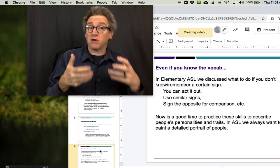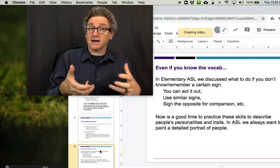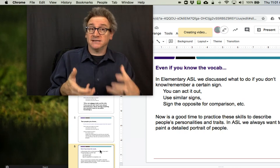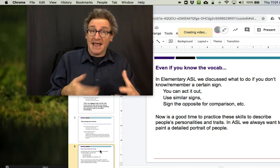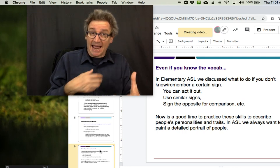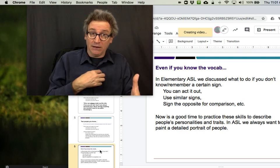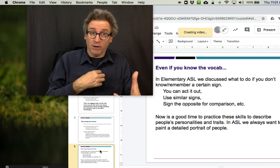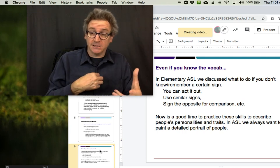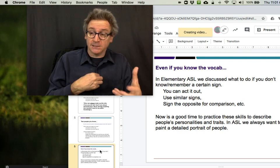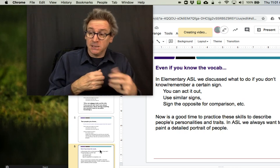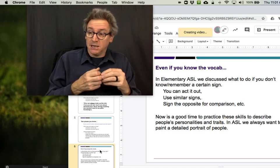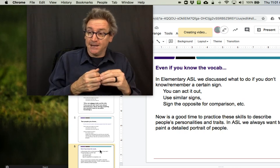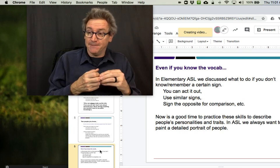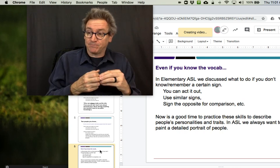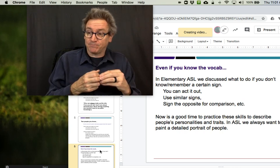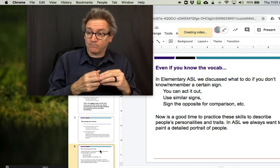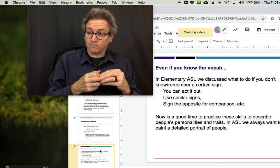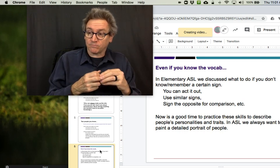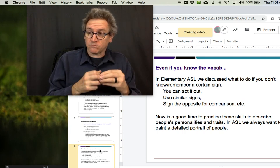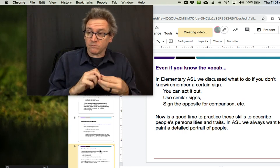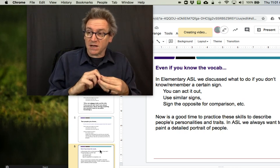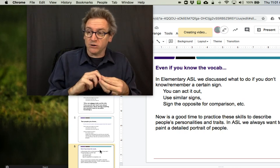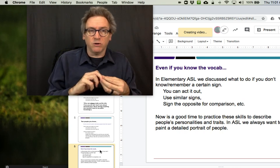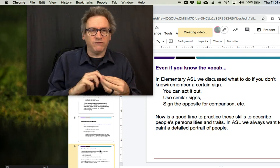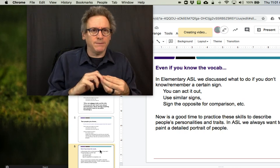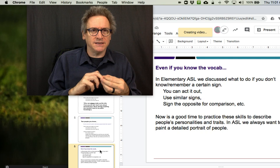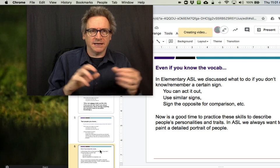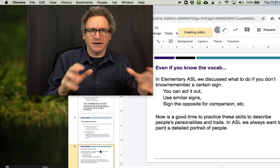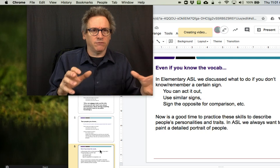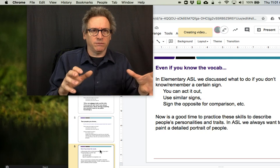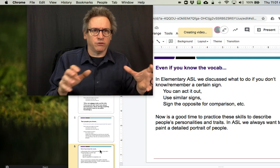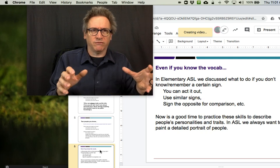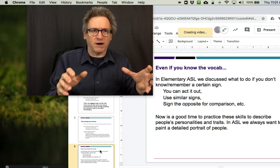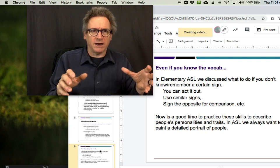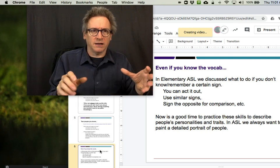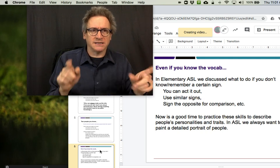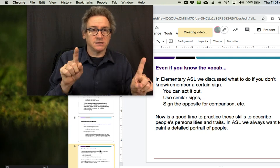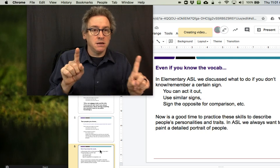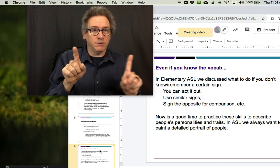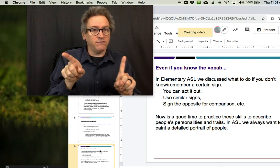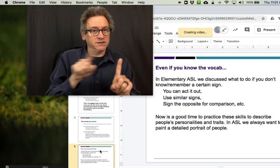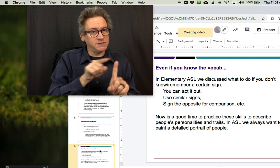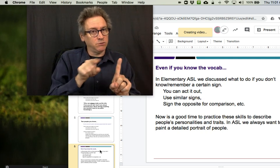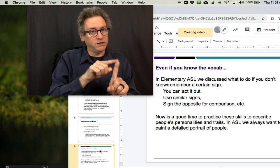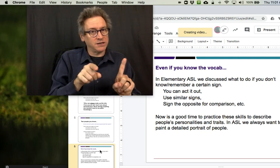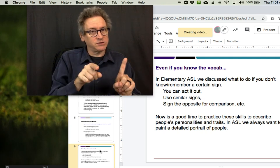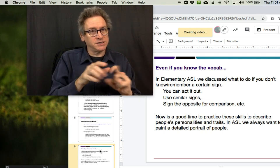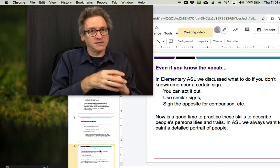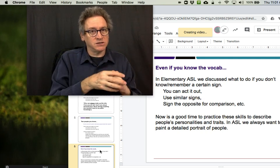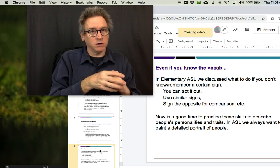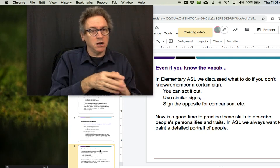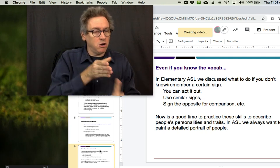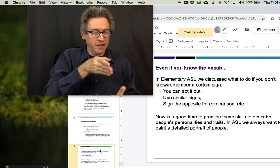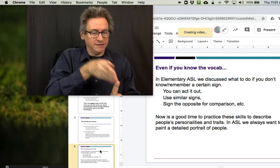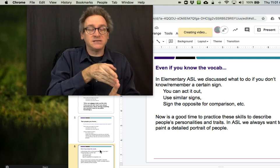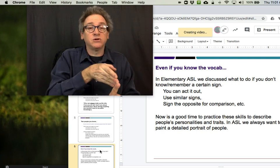thing to practice anyways. I don't know if anybody's taken any creative writing classes, but oftentimes they will give you exercises